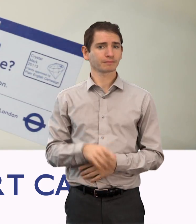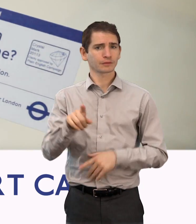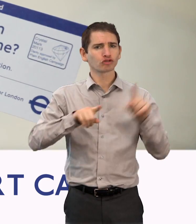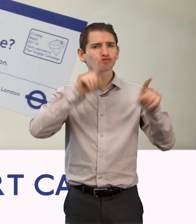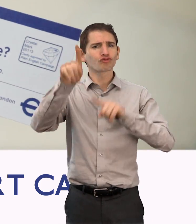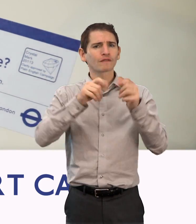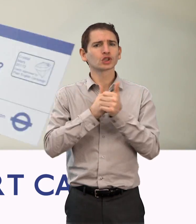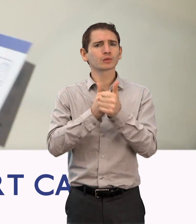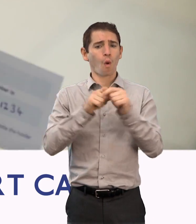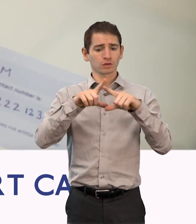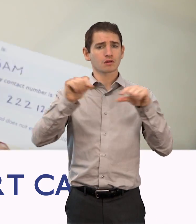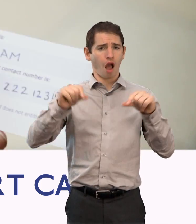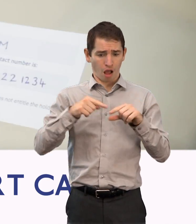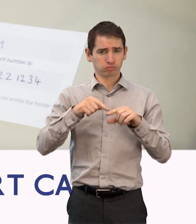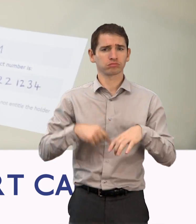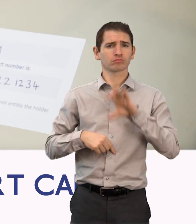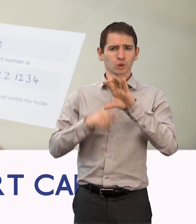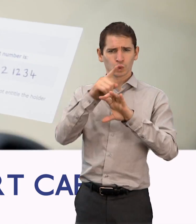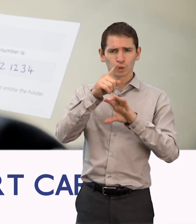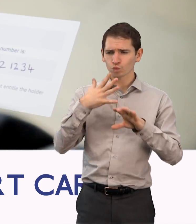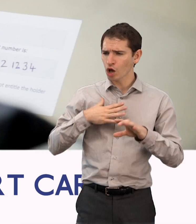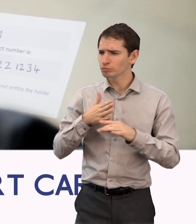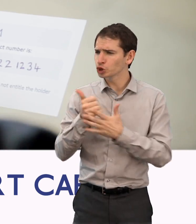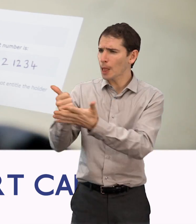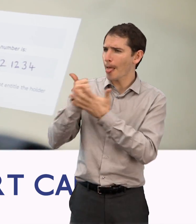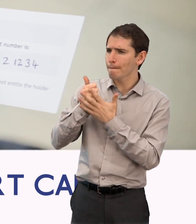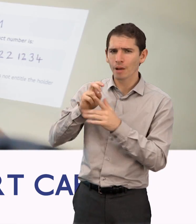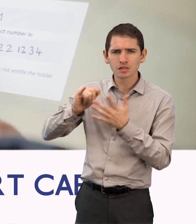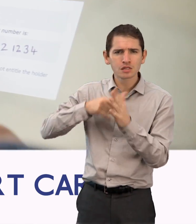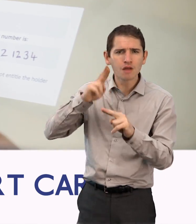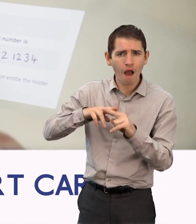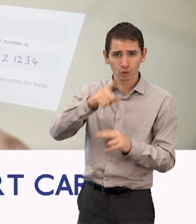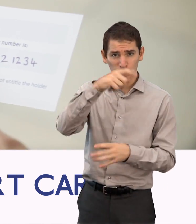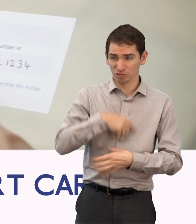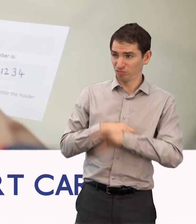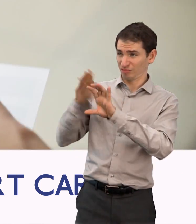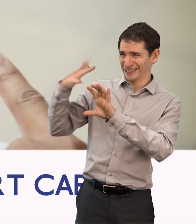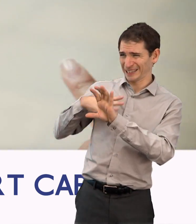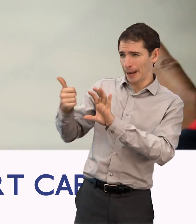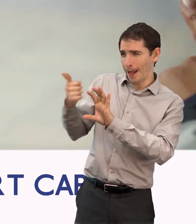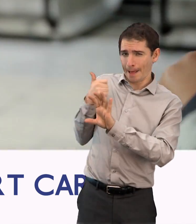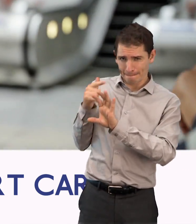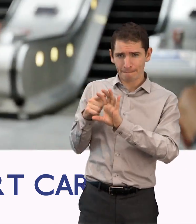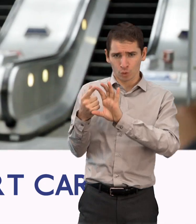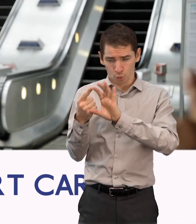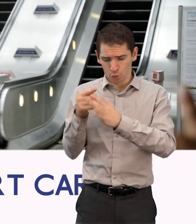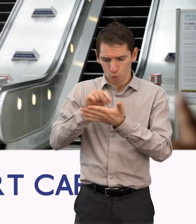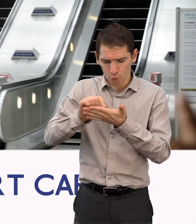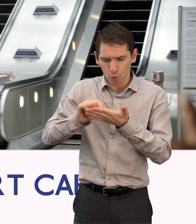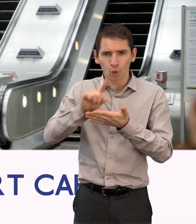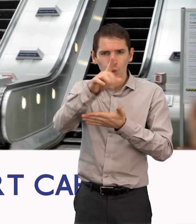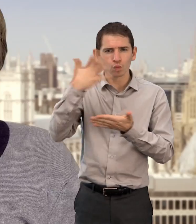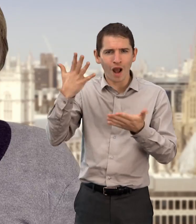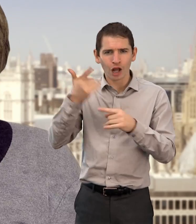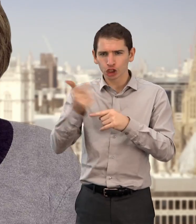Travel Support Card makes it easier to get help from transport staff. Show the card to staff when you ask them for assistance. There's a